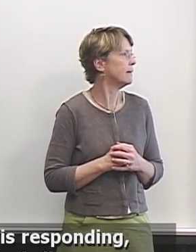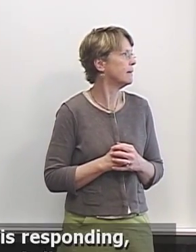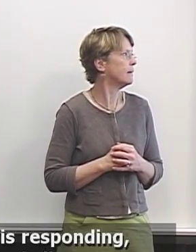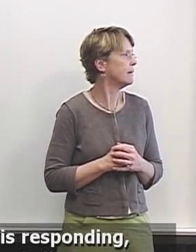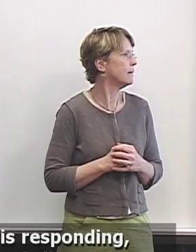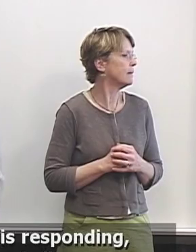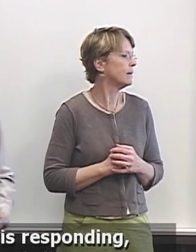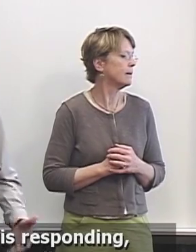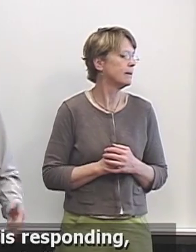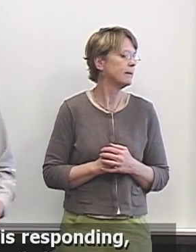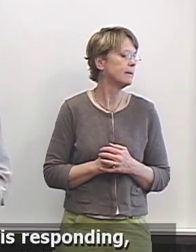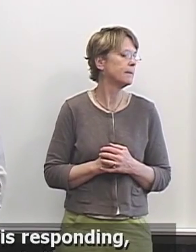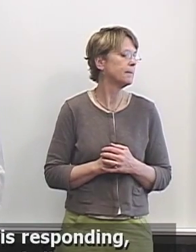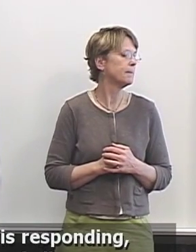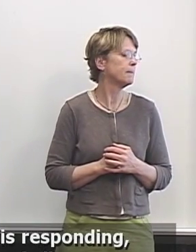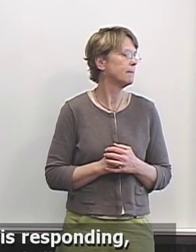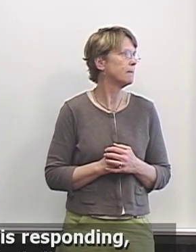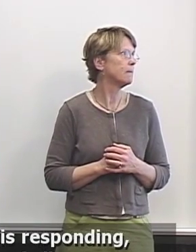And so this is